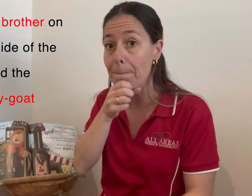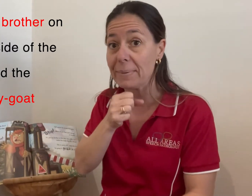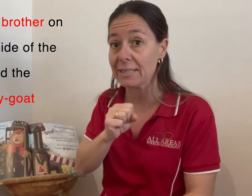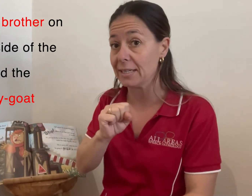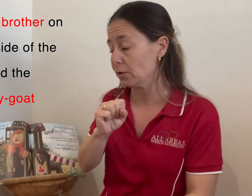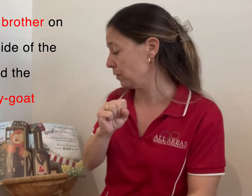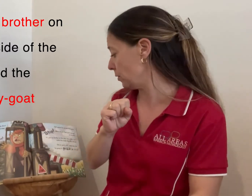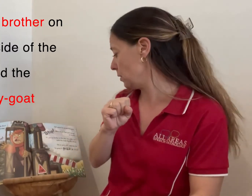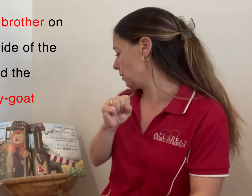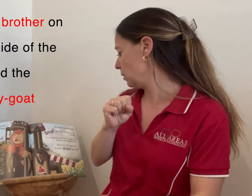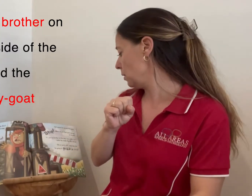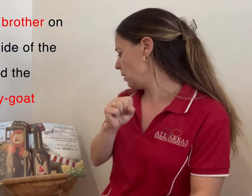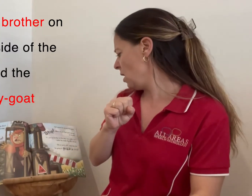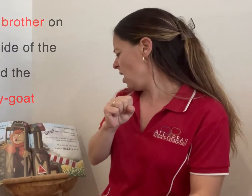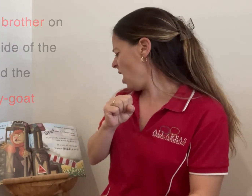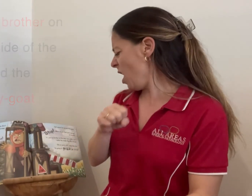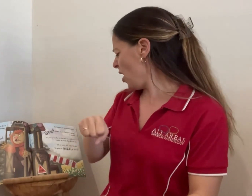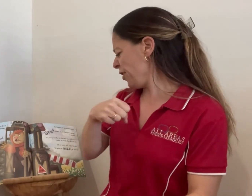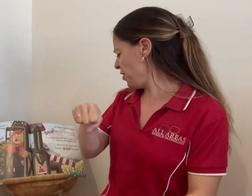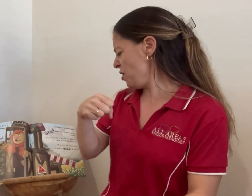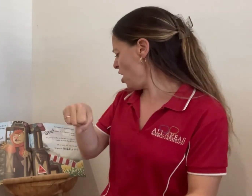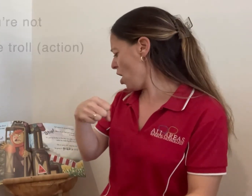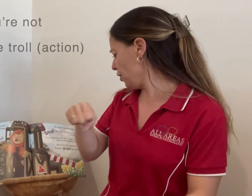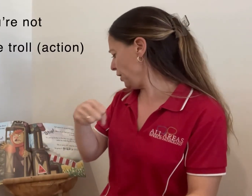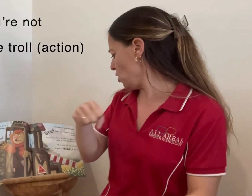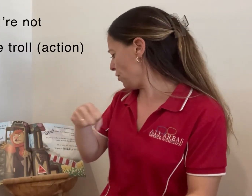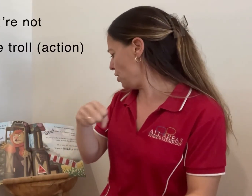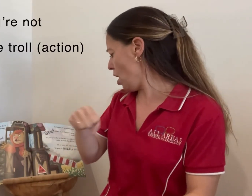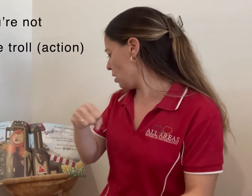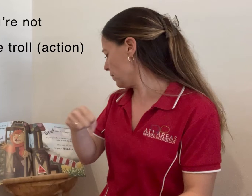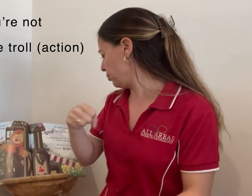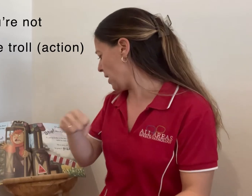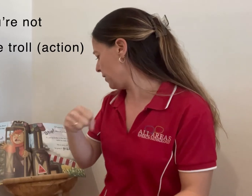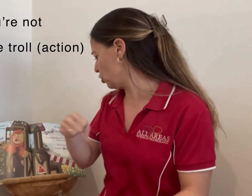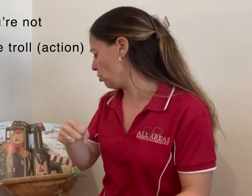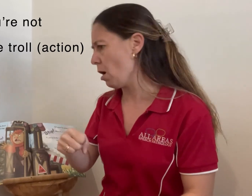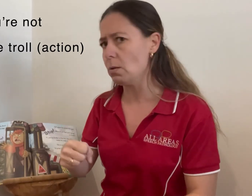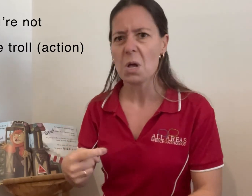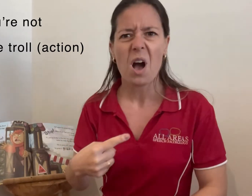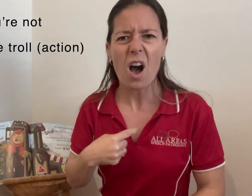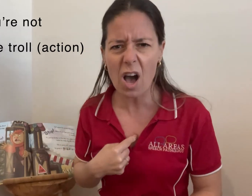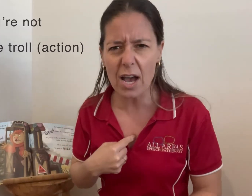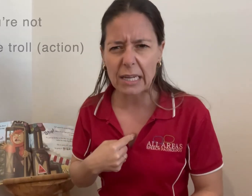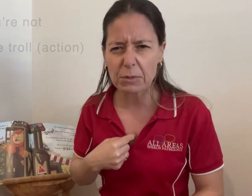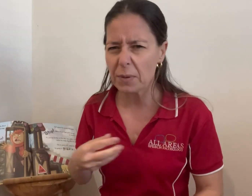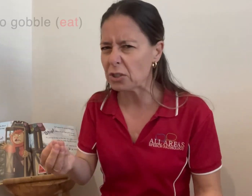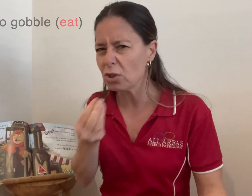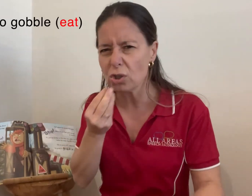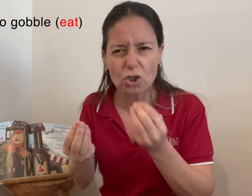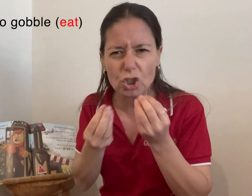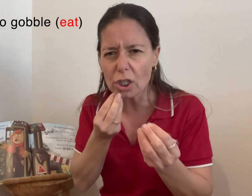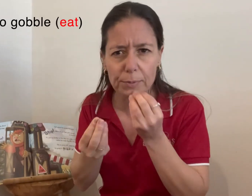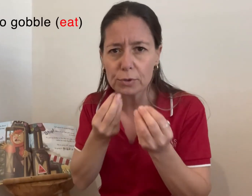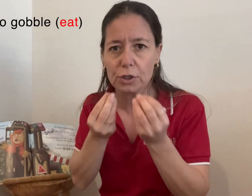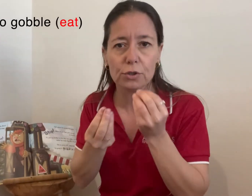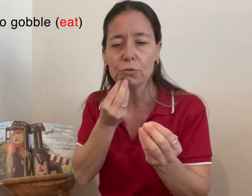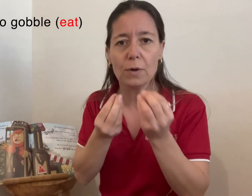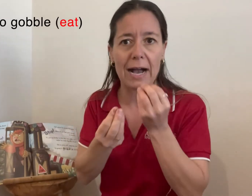Billy Goat. Oh, no, you're not, replied the troll. I'm going to gobble you